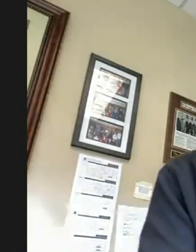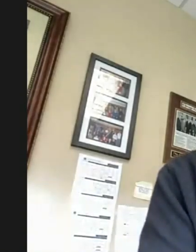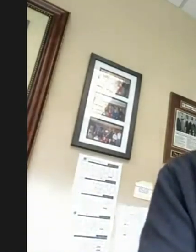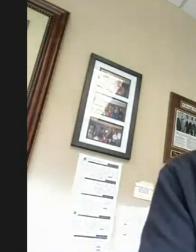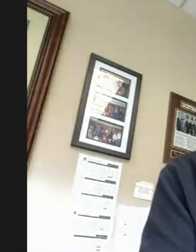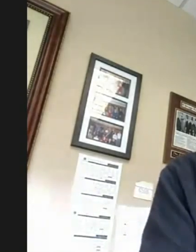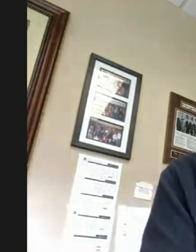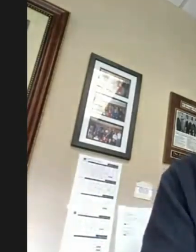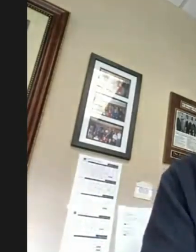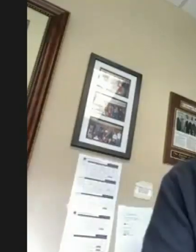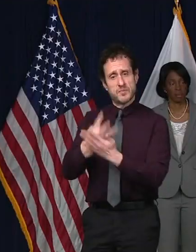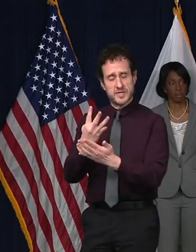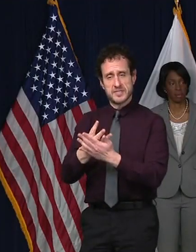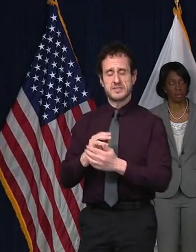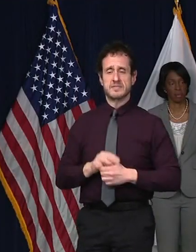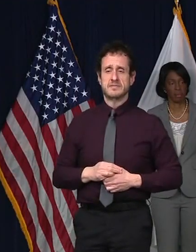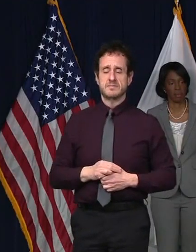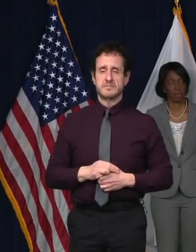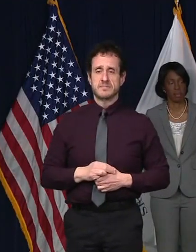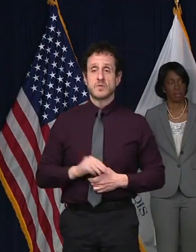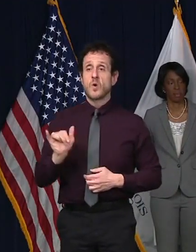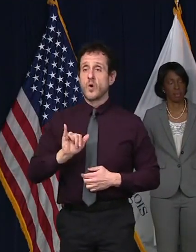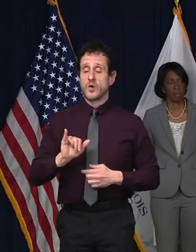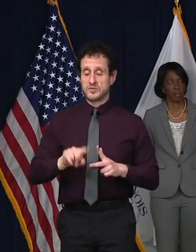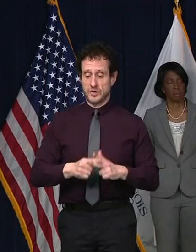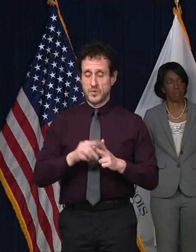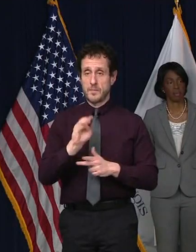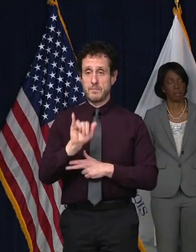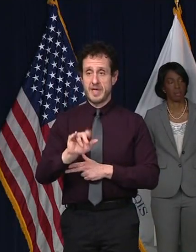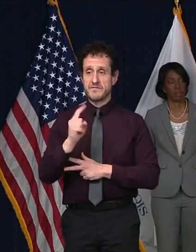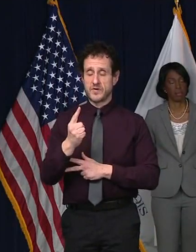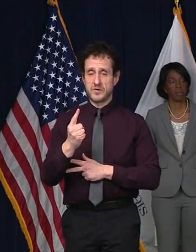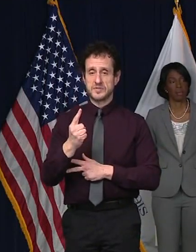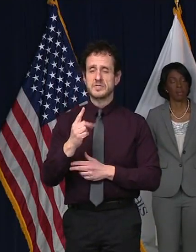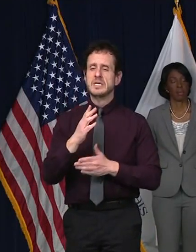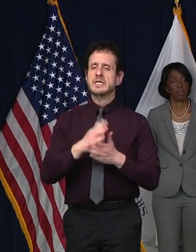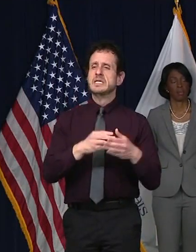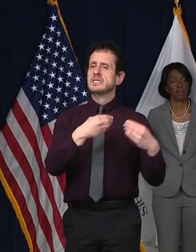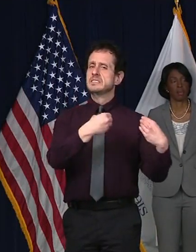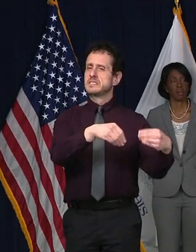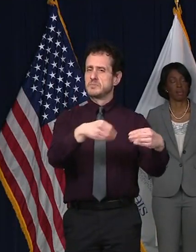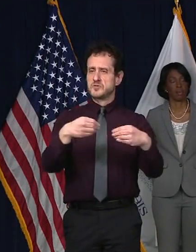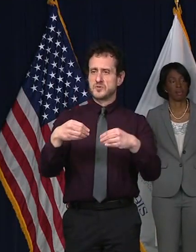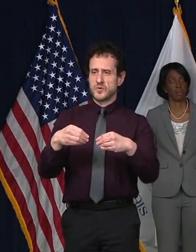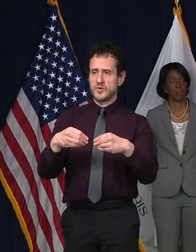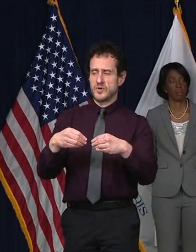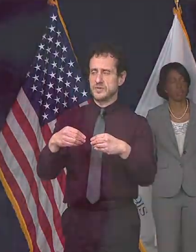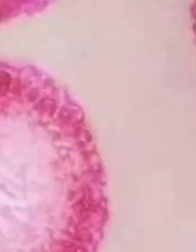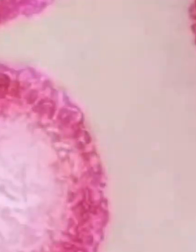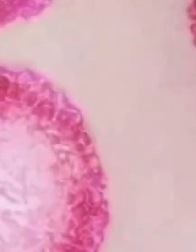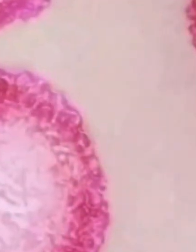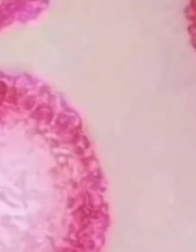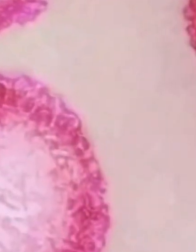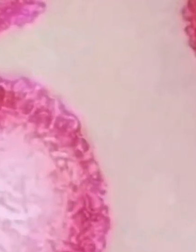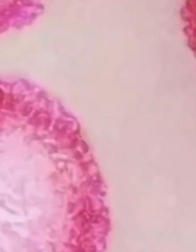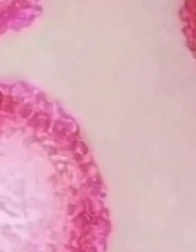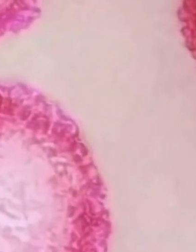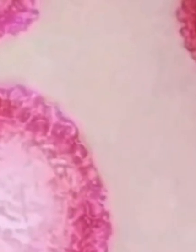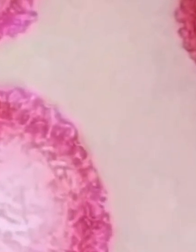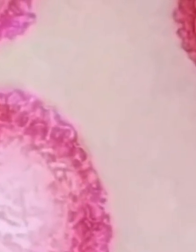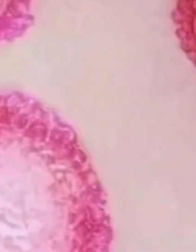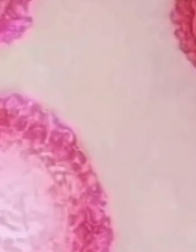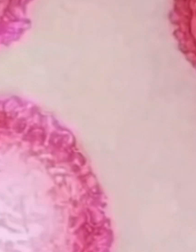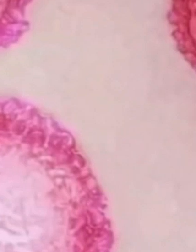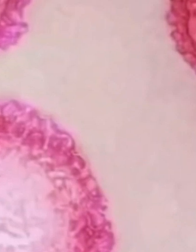modeling that he's relying on. Pritzker explained the modeling gets better over time because the experts are now able to use on-the-ground data,